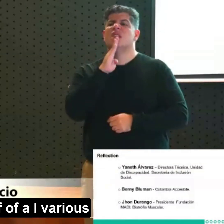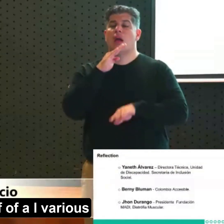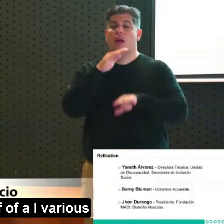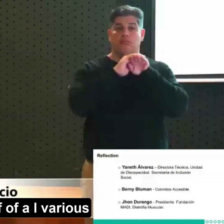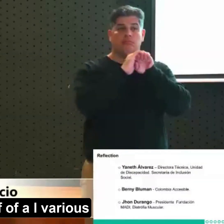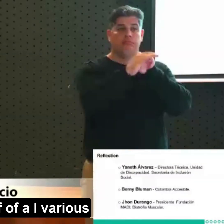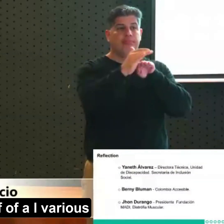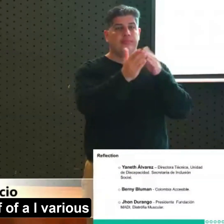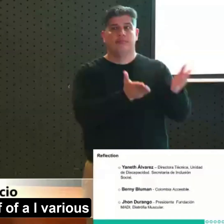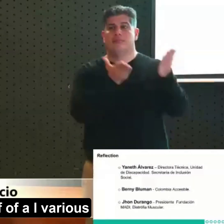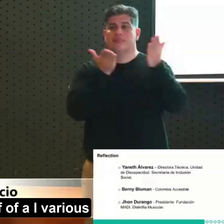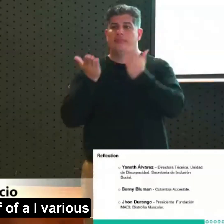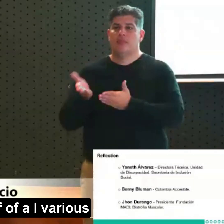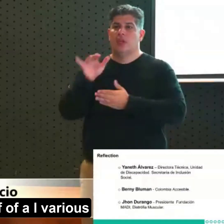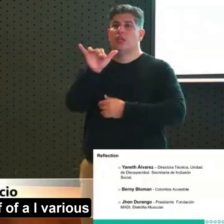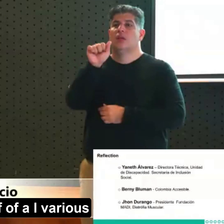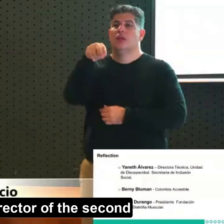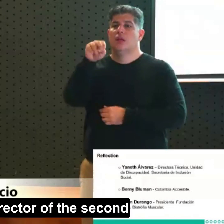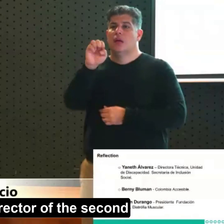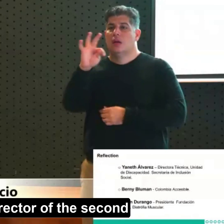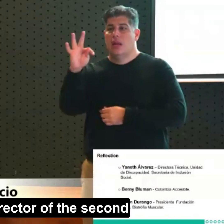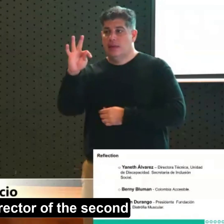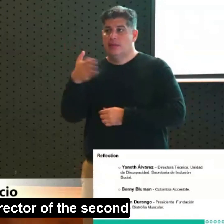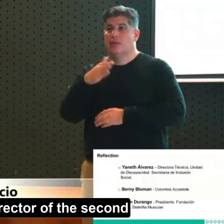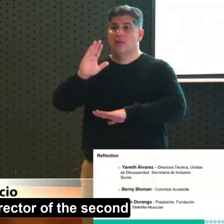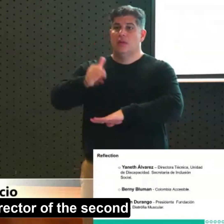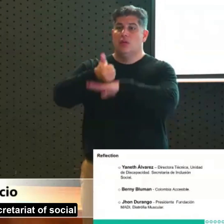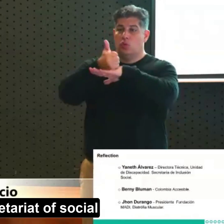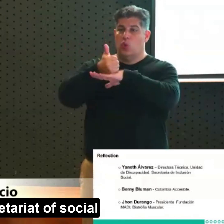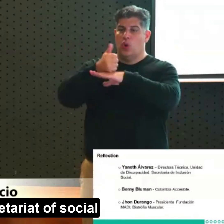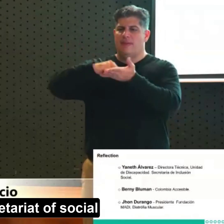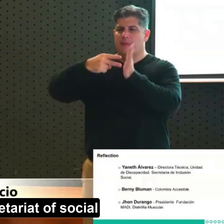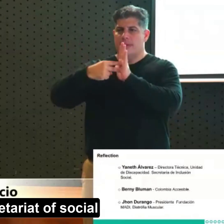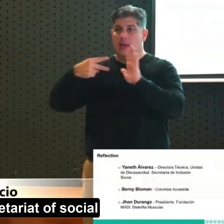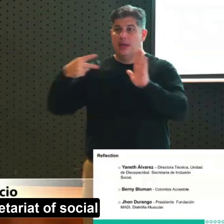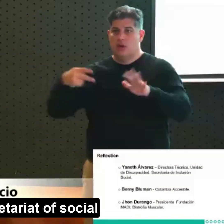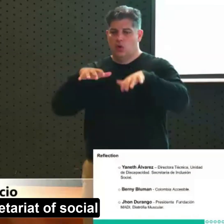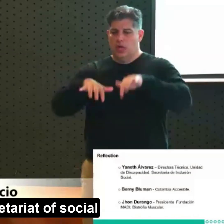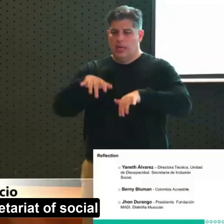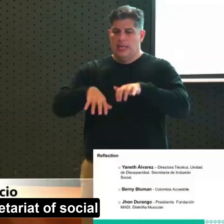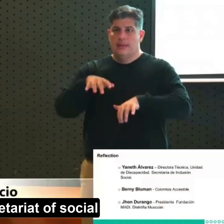on behalf of Janet Alvarez, Technical Director of the